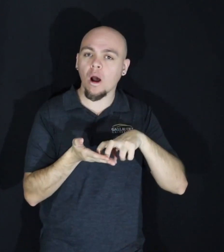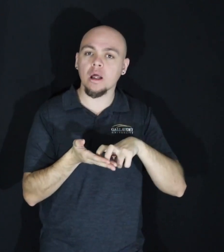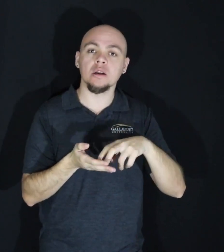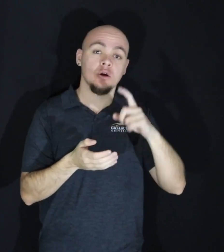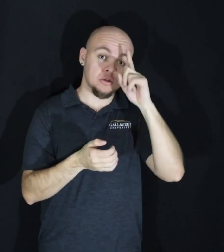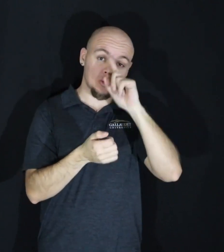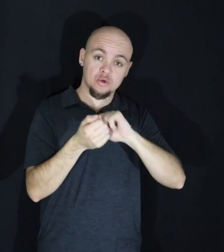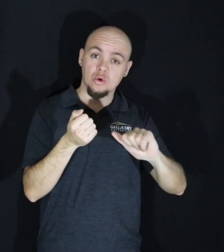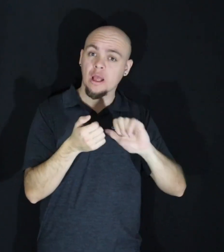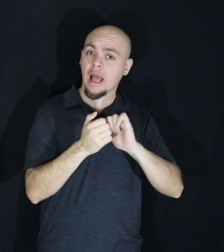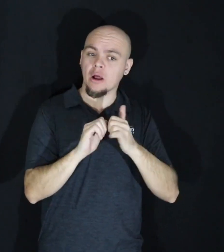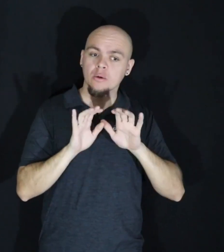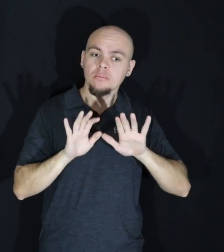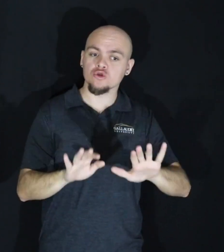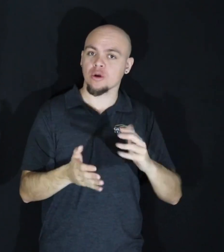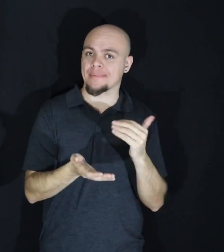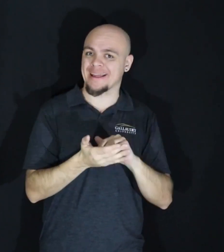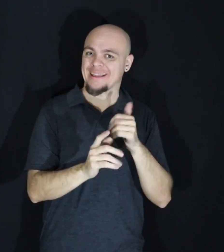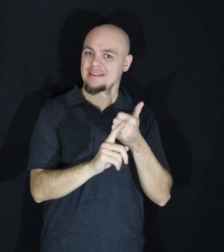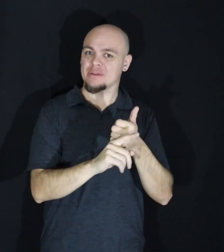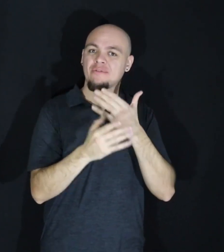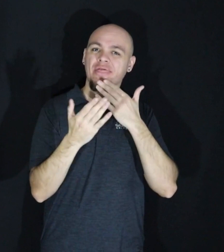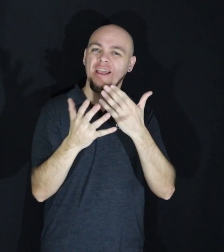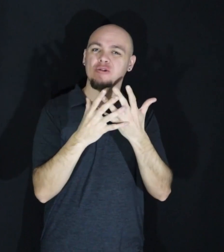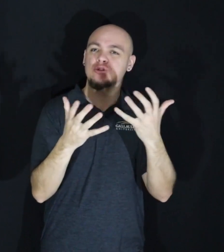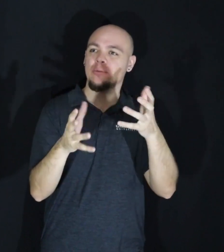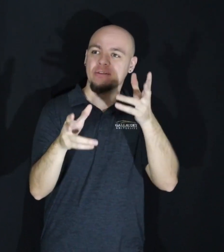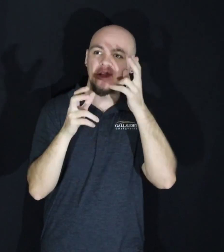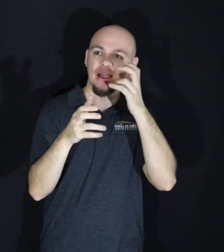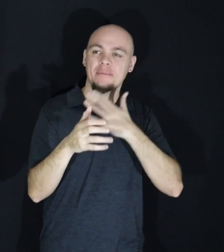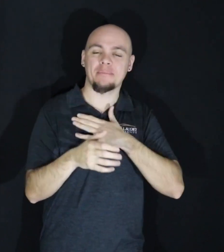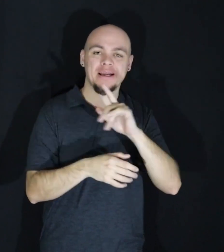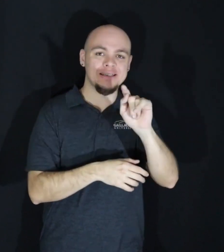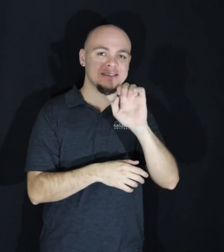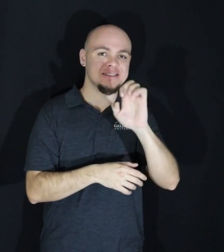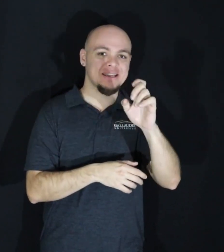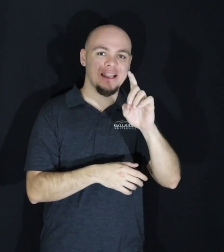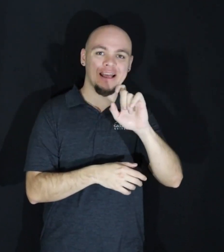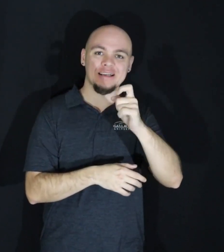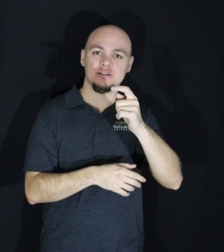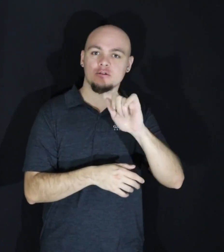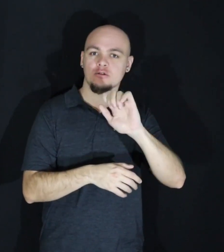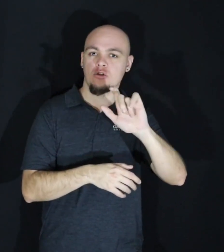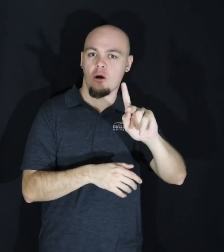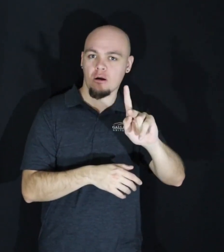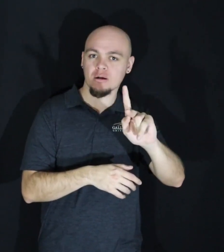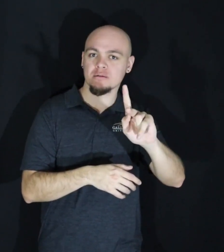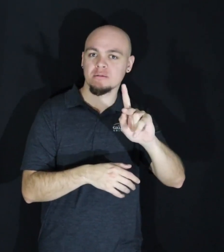survivor on how to do a push-up again. Thank you so much for listening to my TEDx talk. Have a great night.